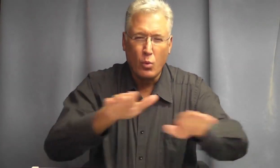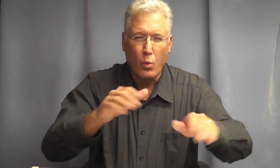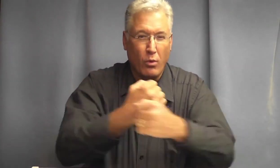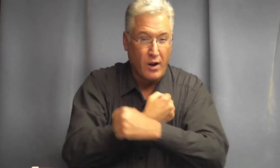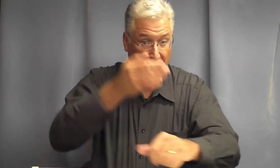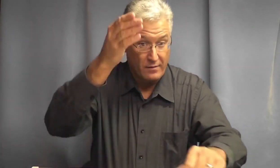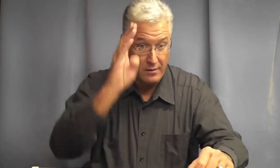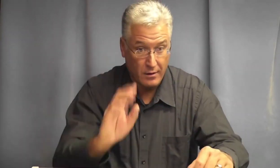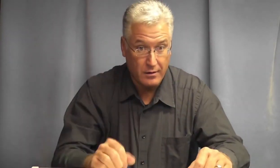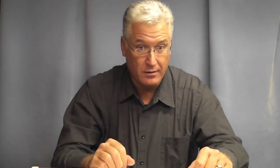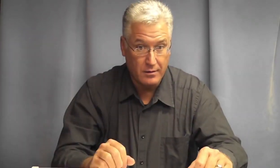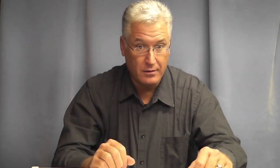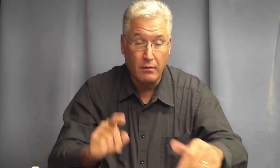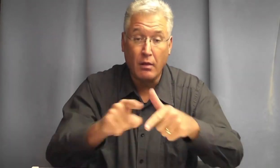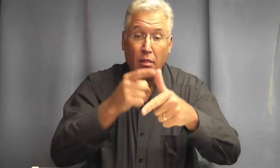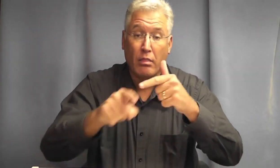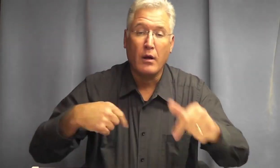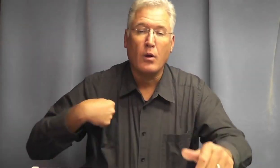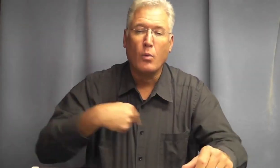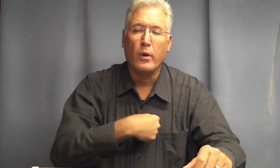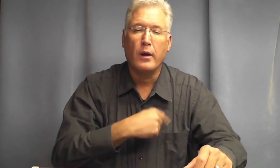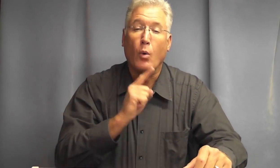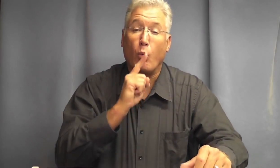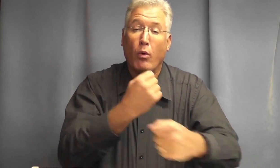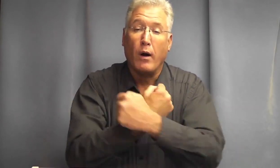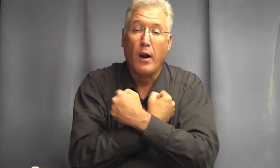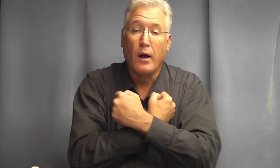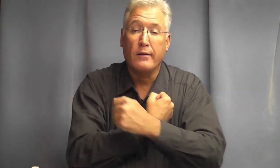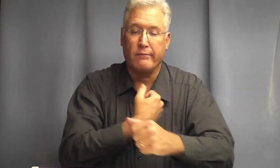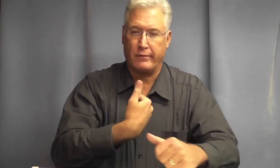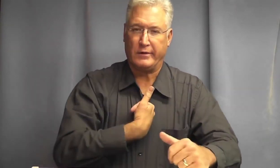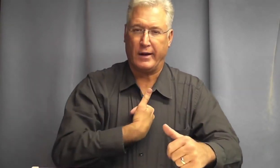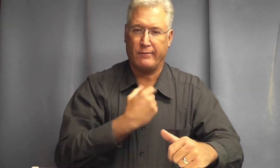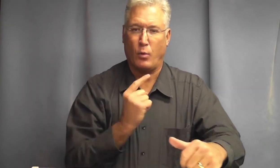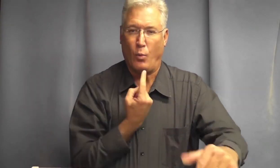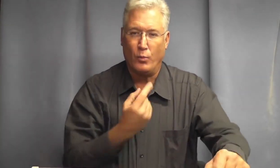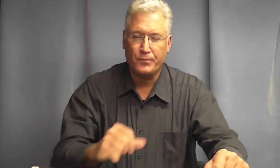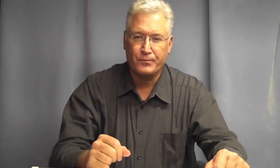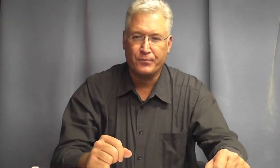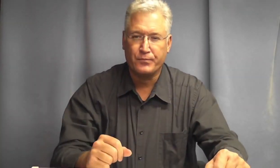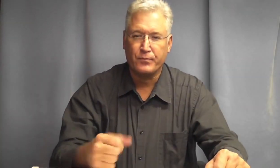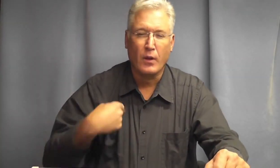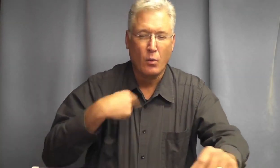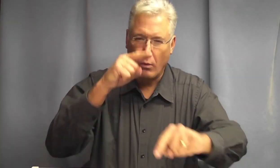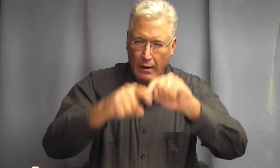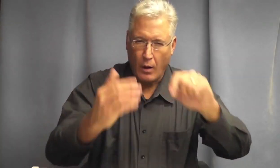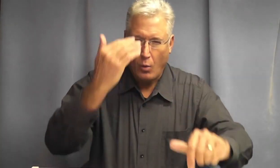true. If you don't love God, then you love yourself.